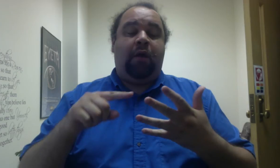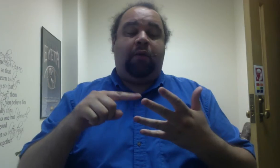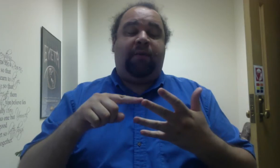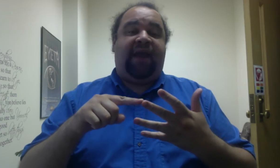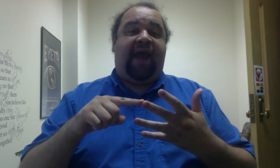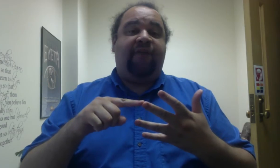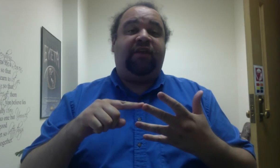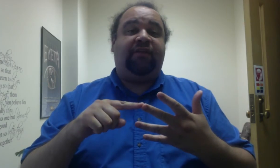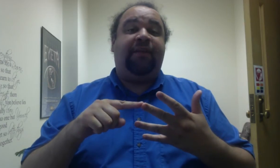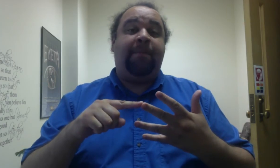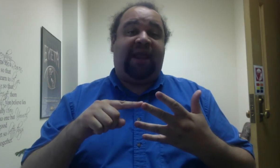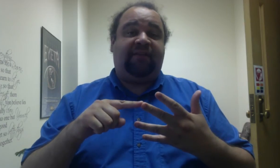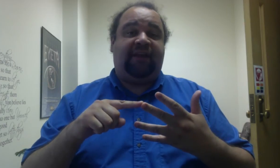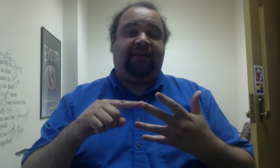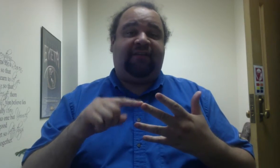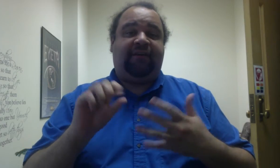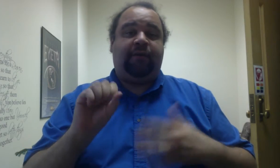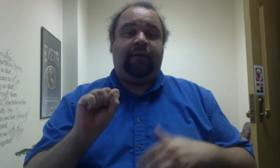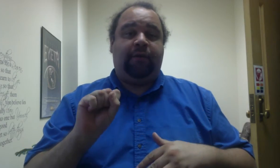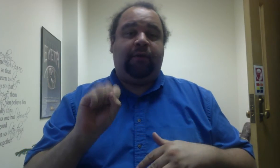we have semantics,